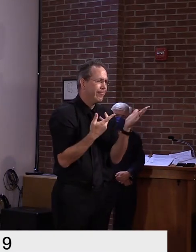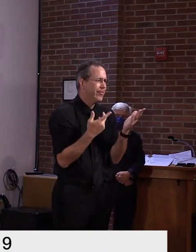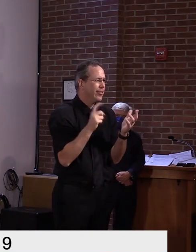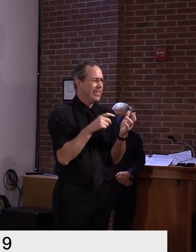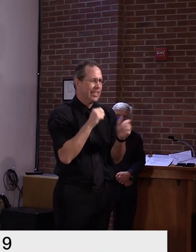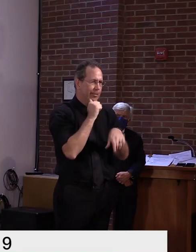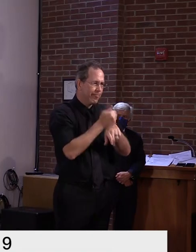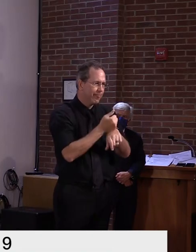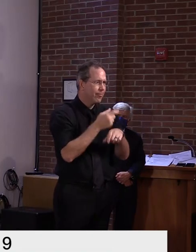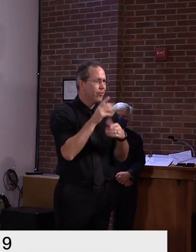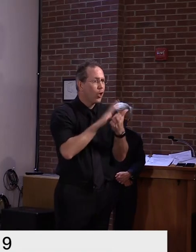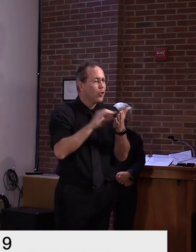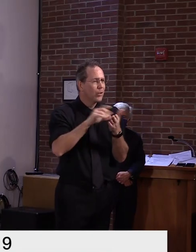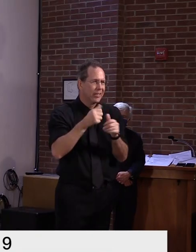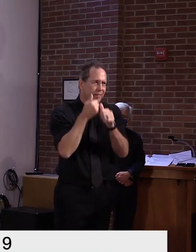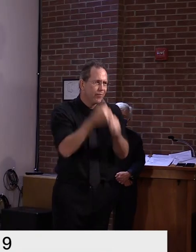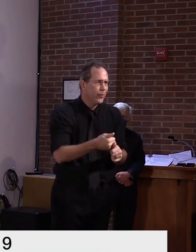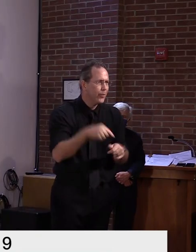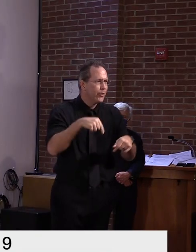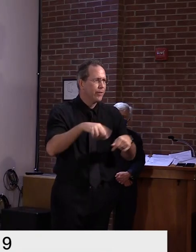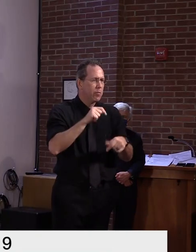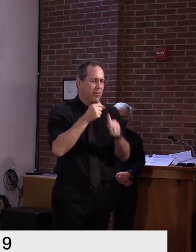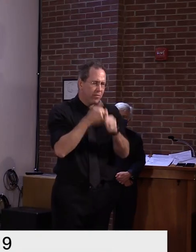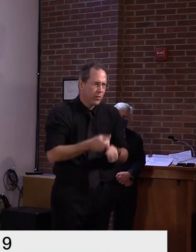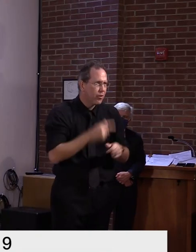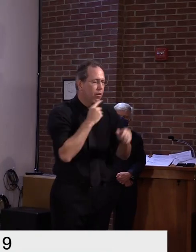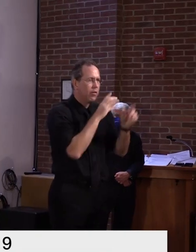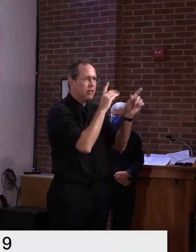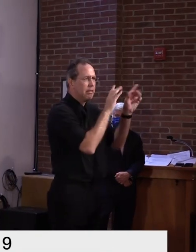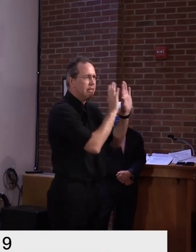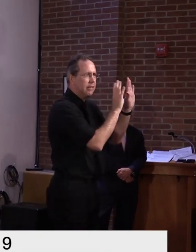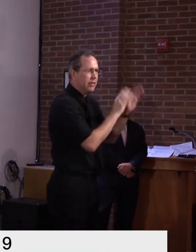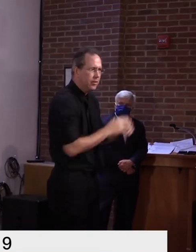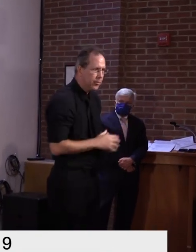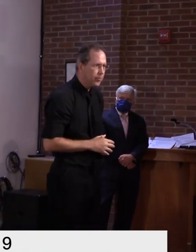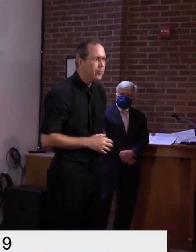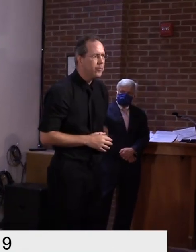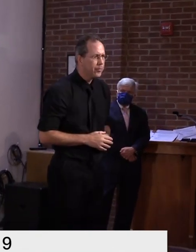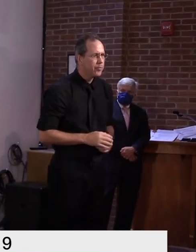Do you think there should be stronger federal guidance on the college testing?